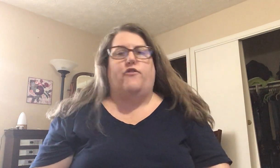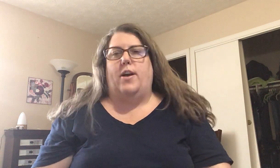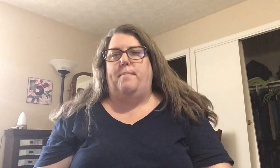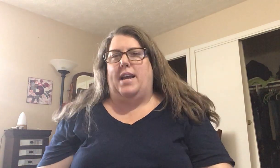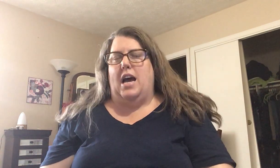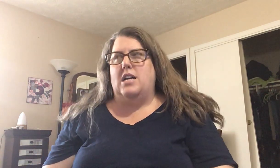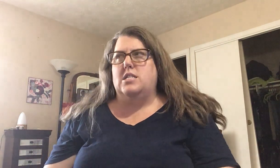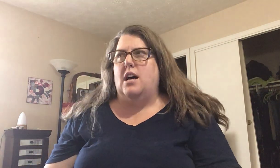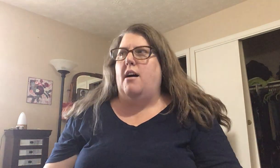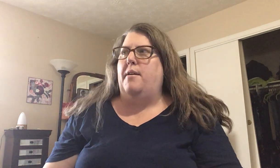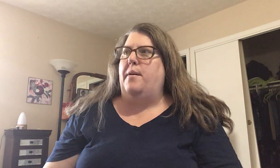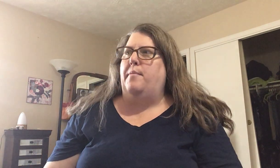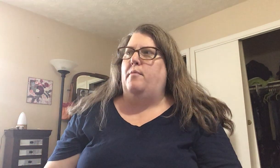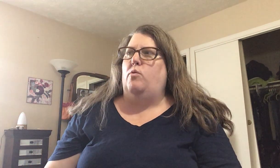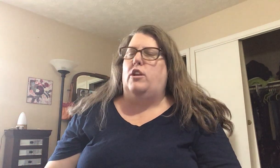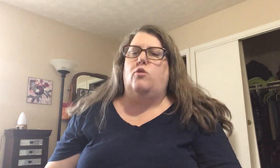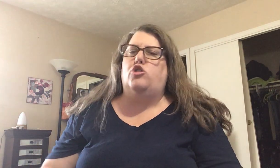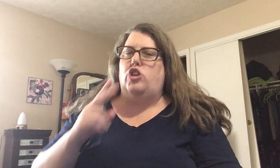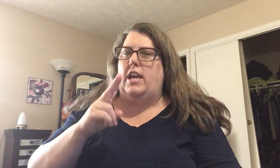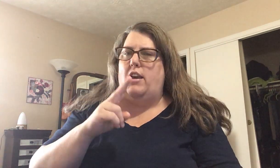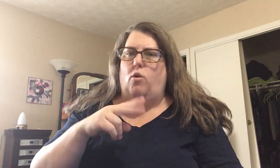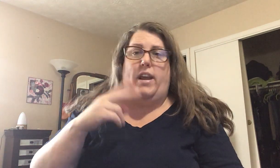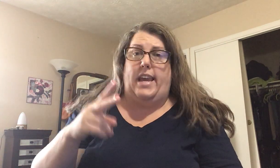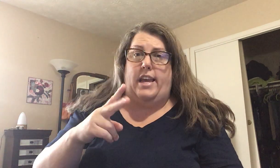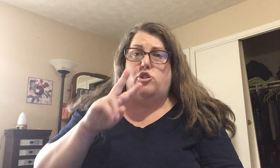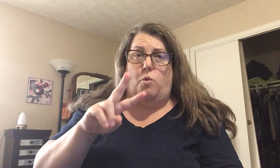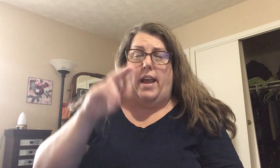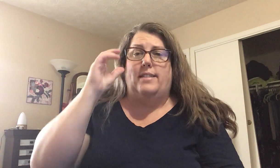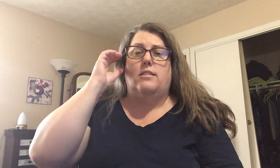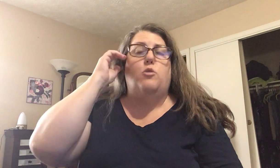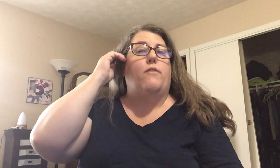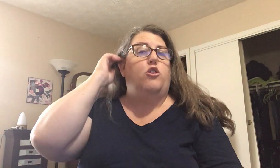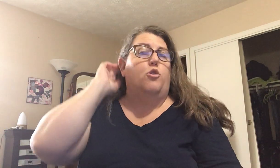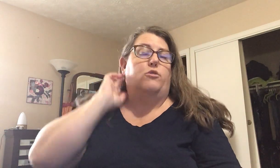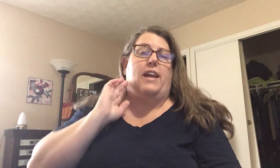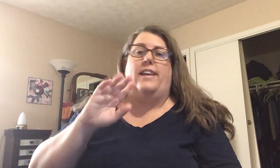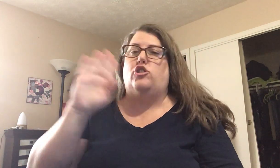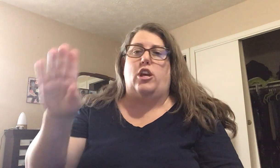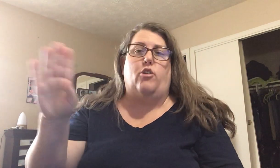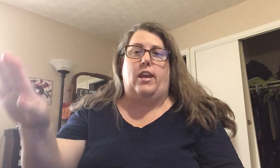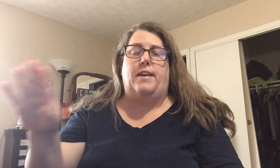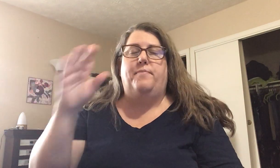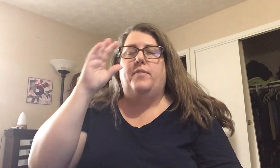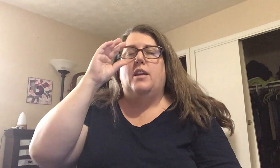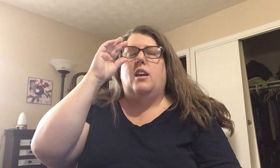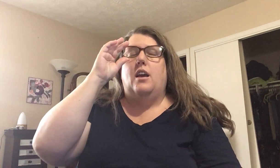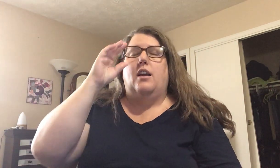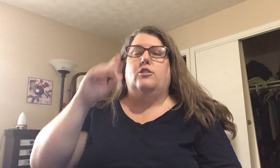different because we do she or he twice, whoever you're saying, she or he.